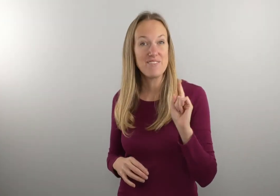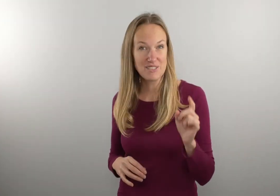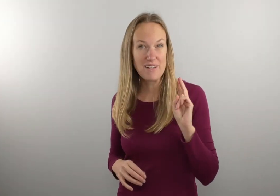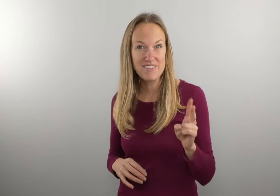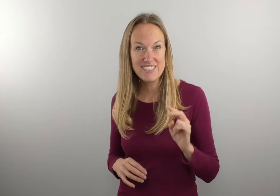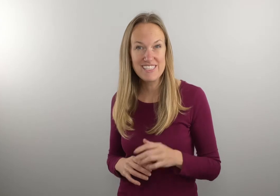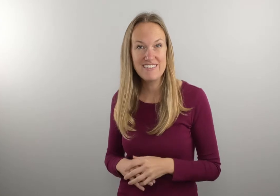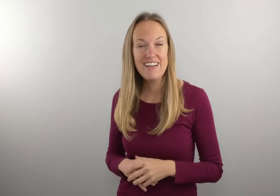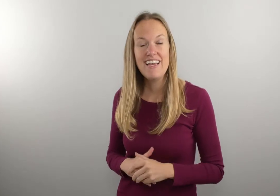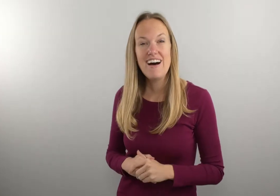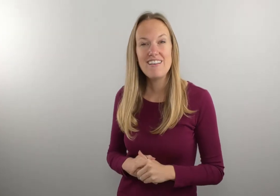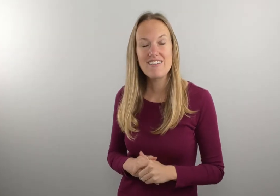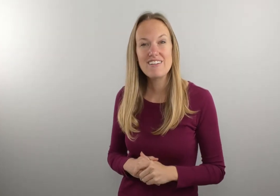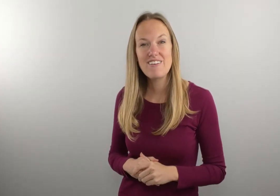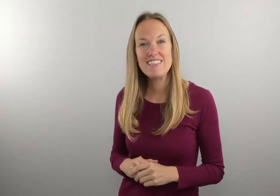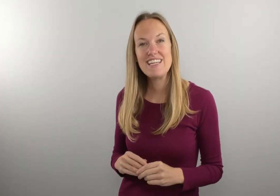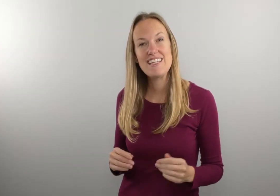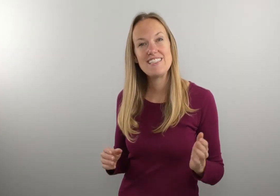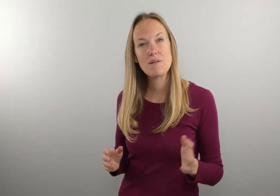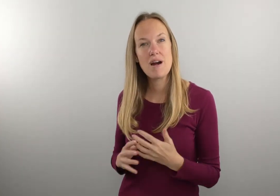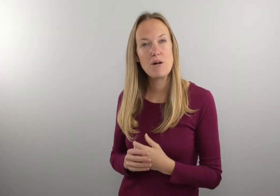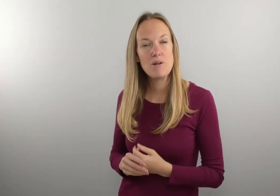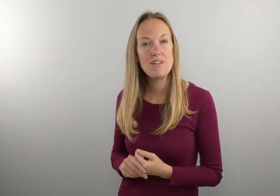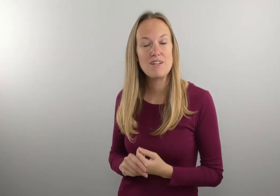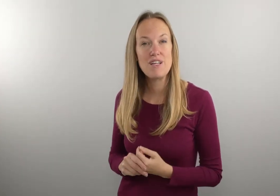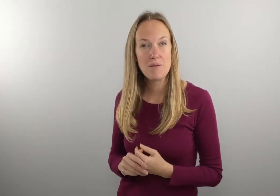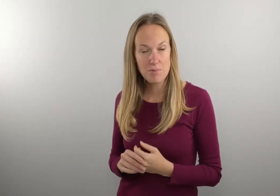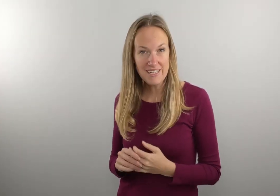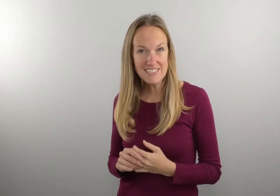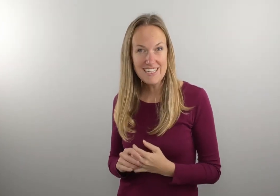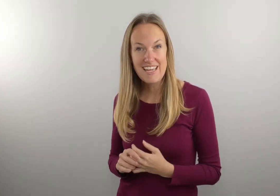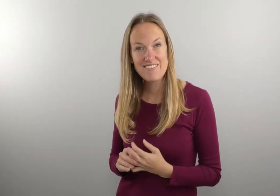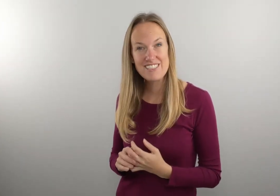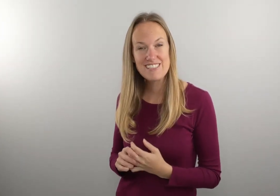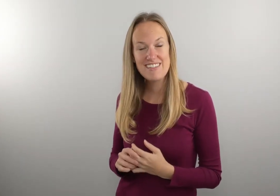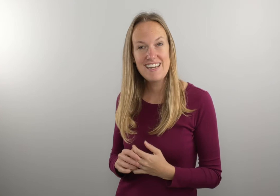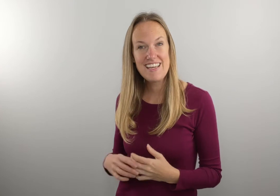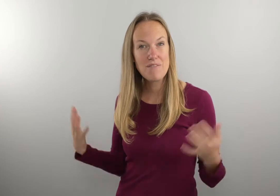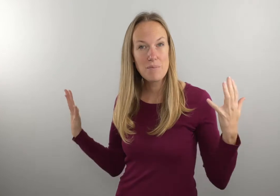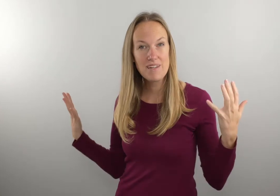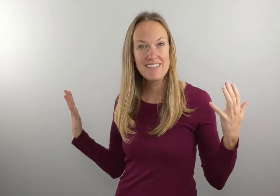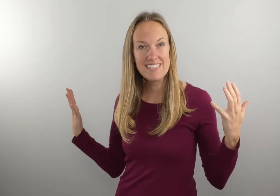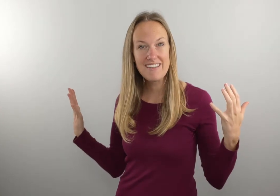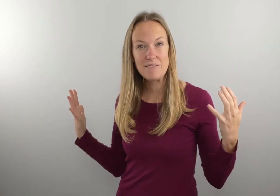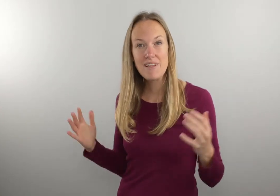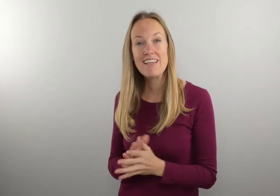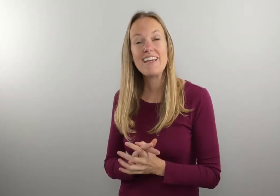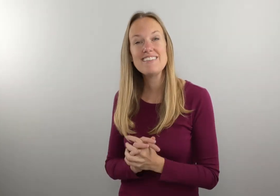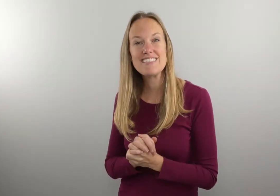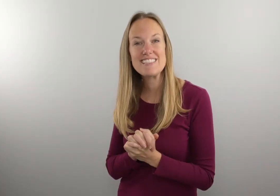1 and verse 2 along with the chorus, and then tomorrow we'll learn the bridge and verse 3, and then we'll put it all together. Okay, so let's get started